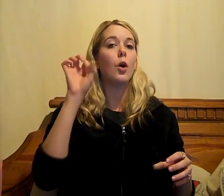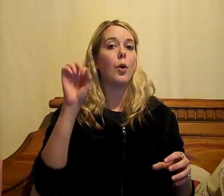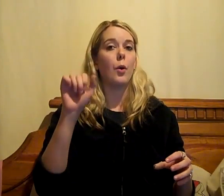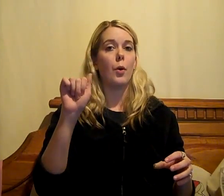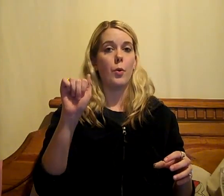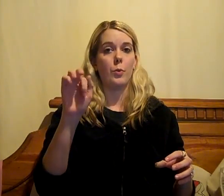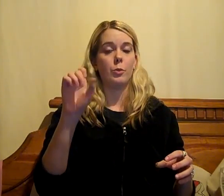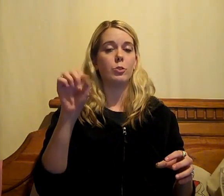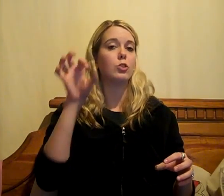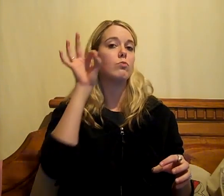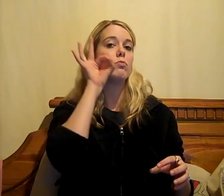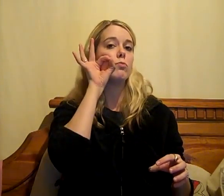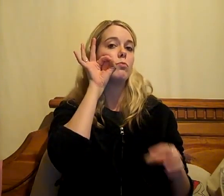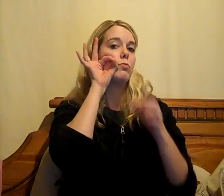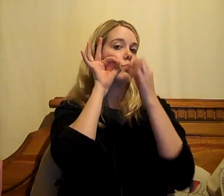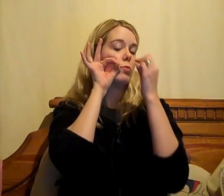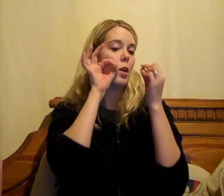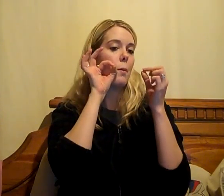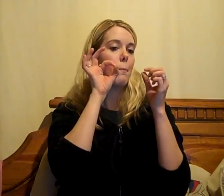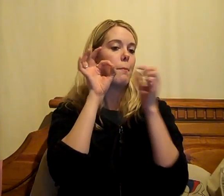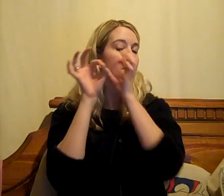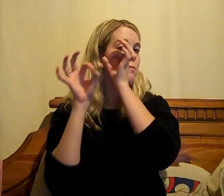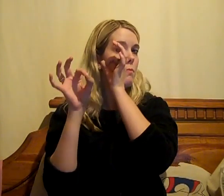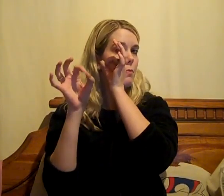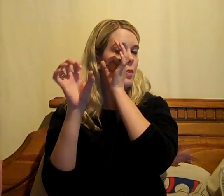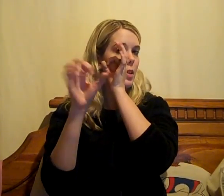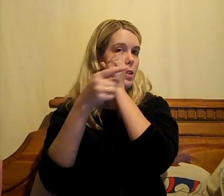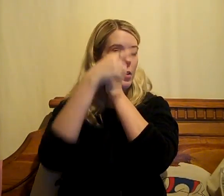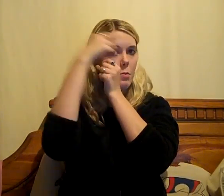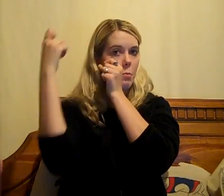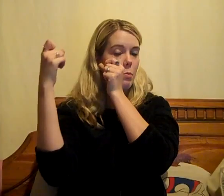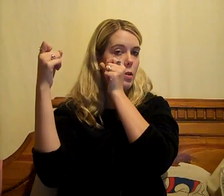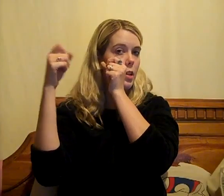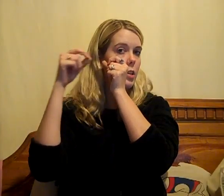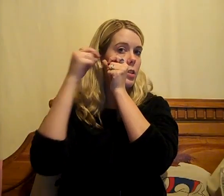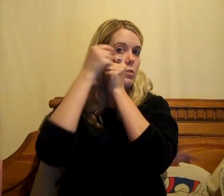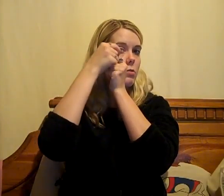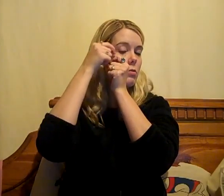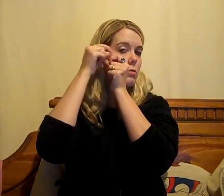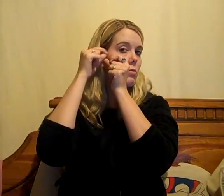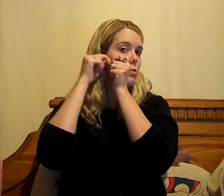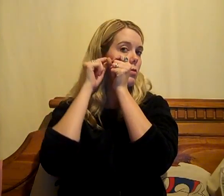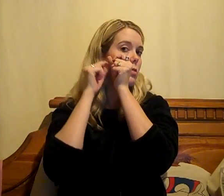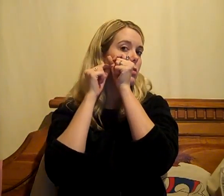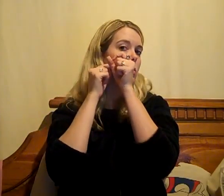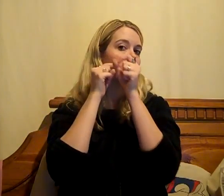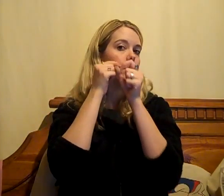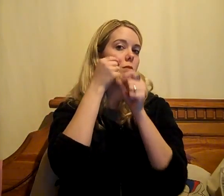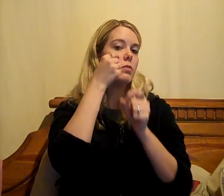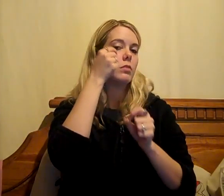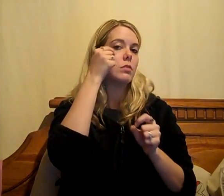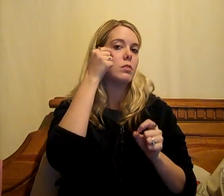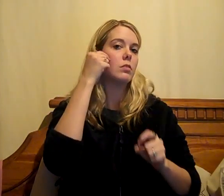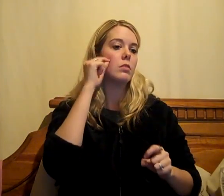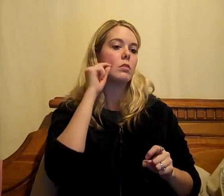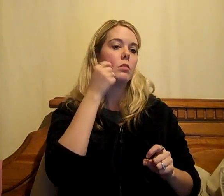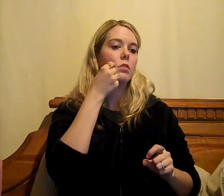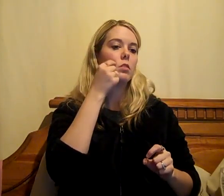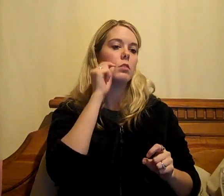and I just stipple over the oatmeal. Make sure you have enough on there.